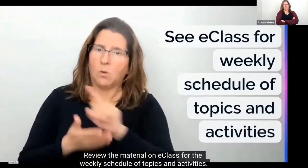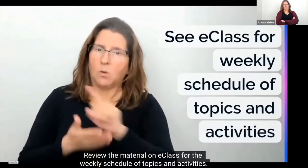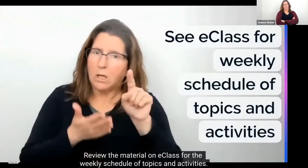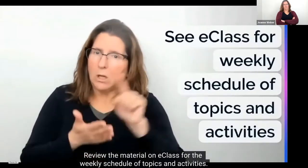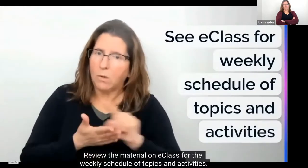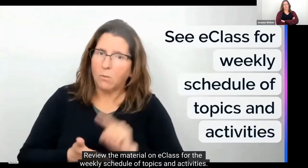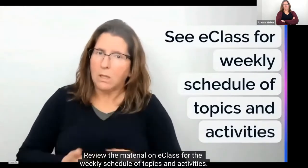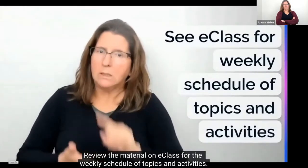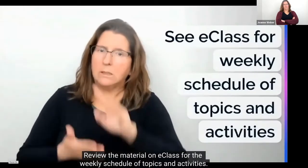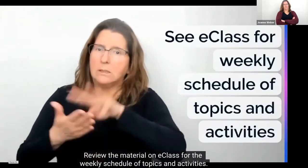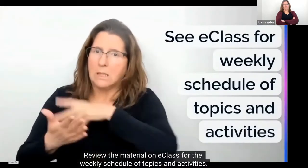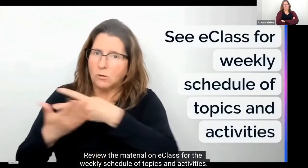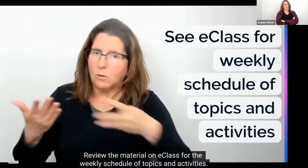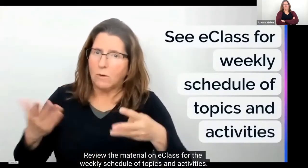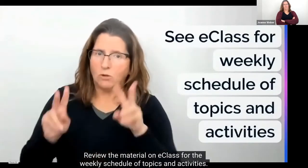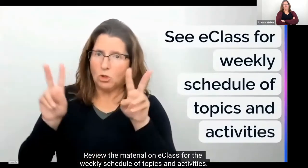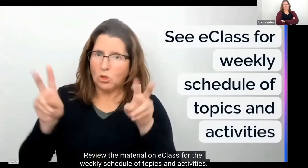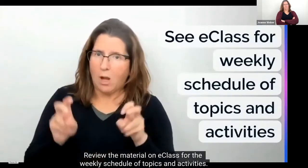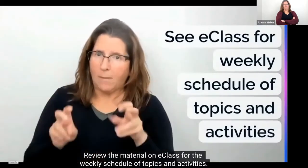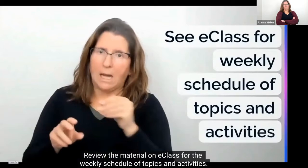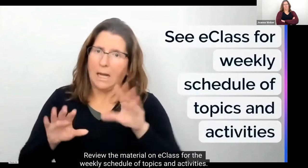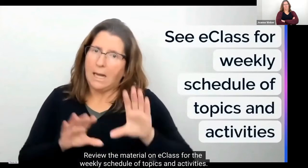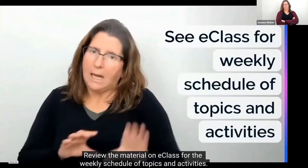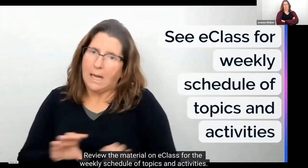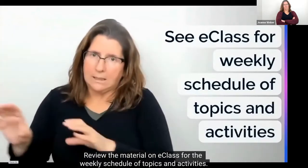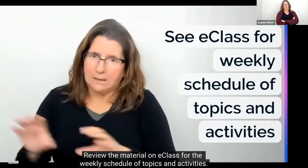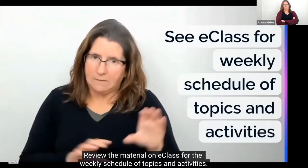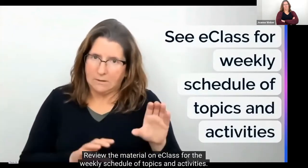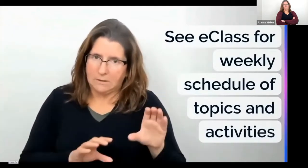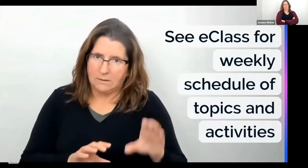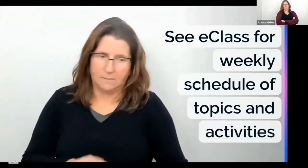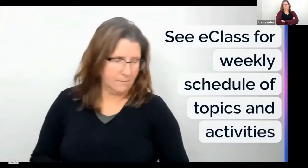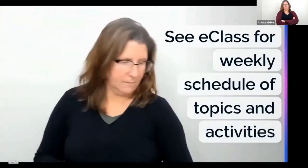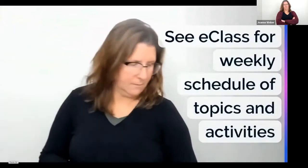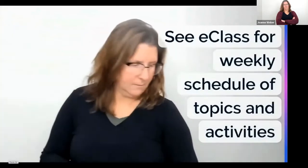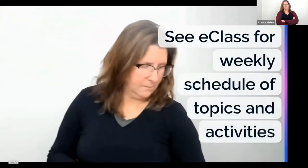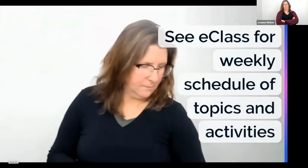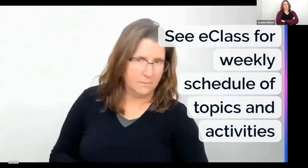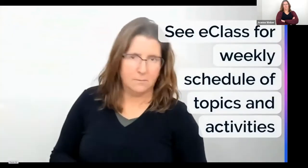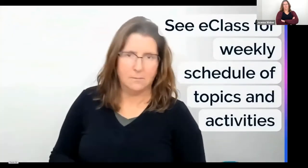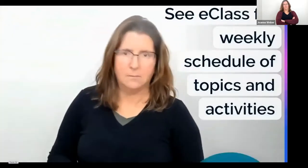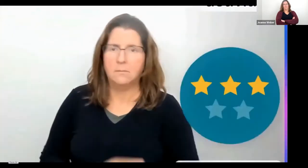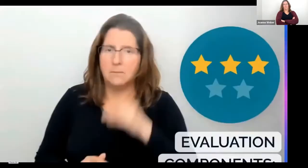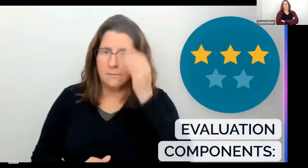Review the material on eClass for the weekly schedule of topics and activities.